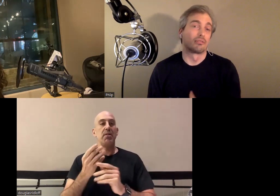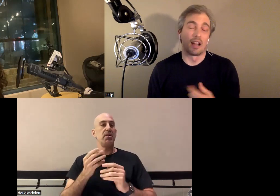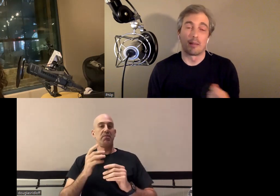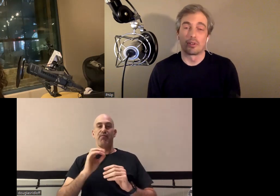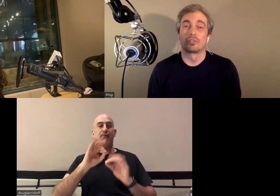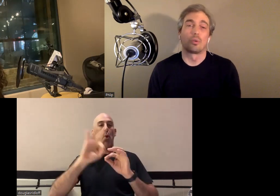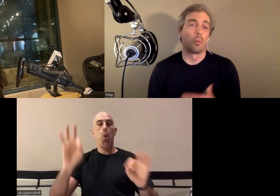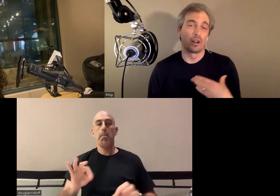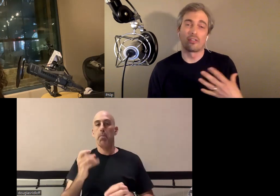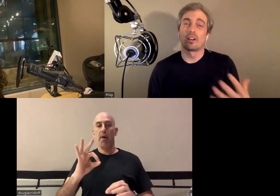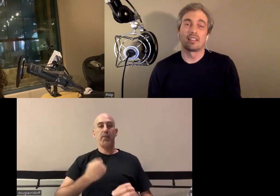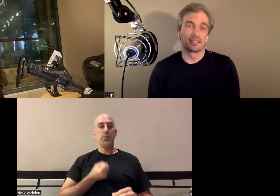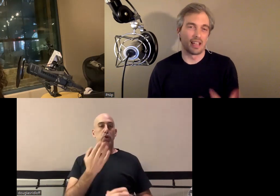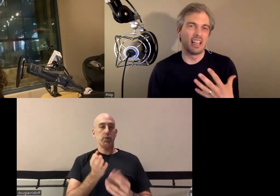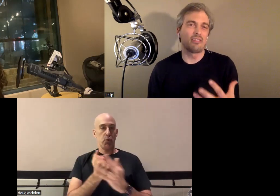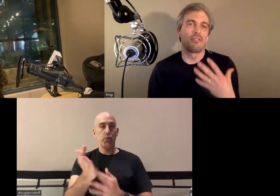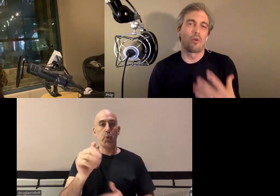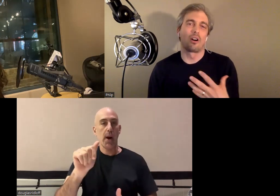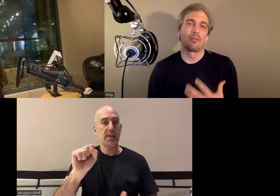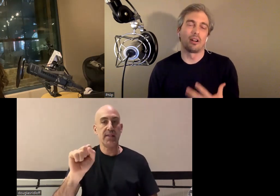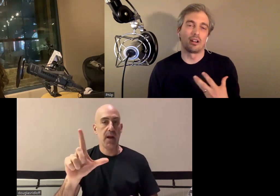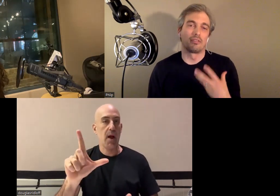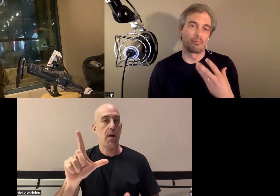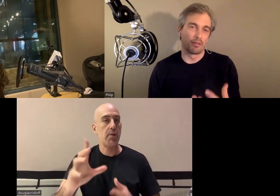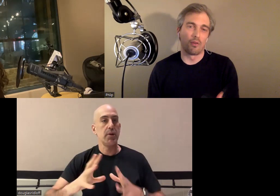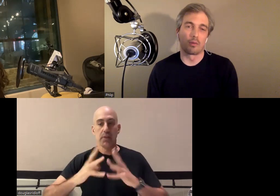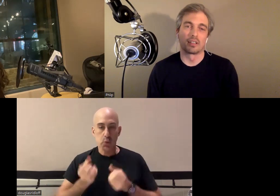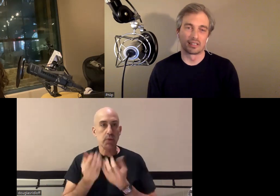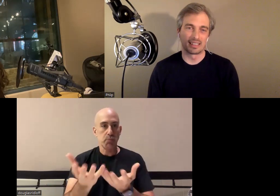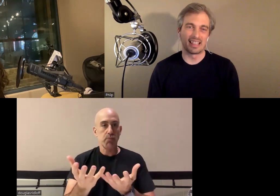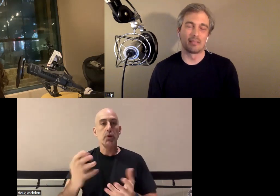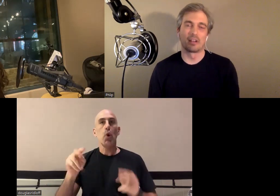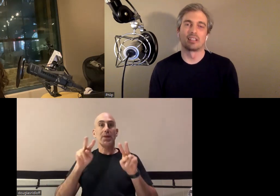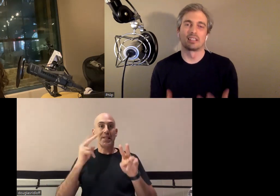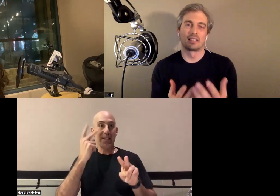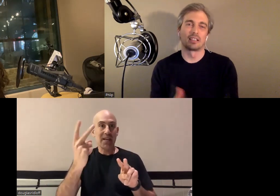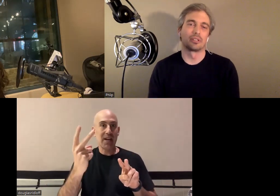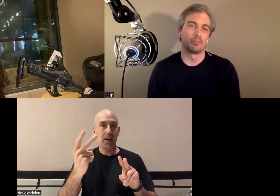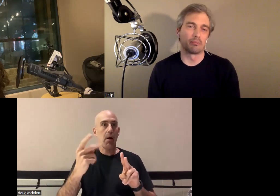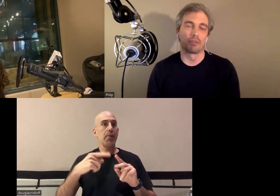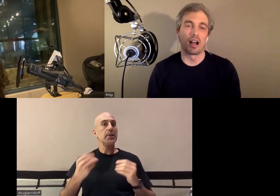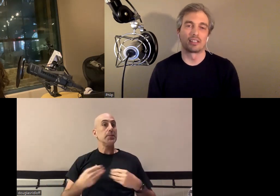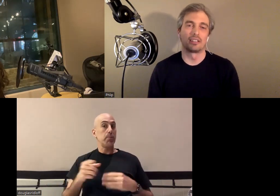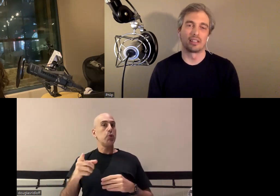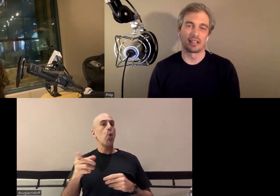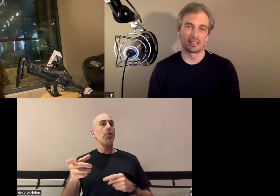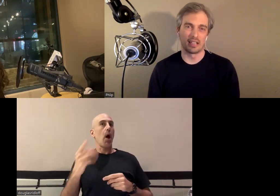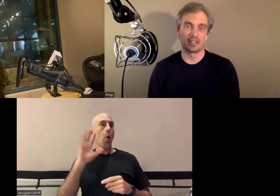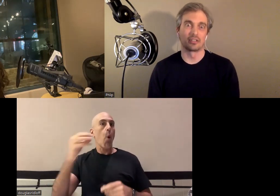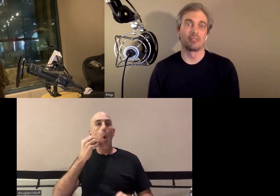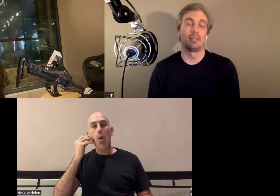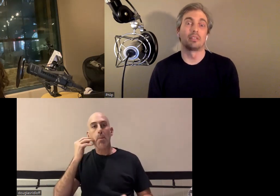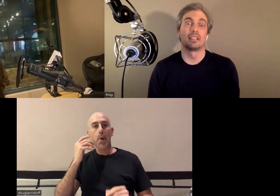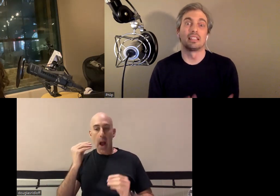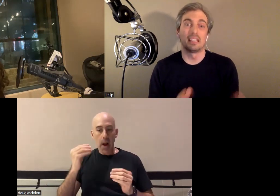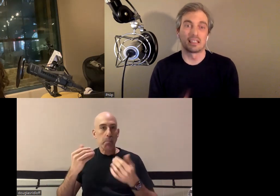musicians, rappers, whatever it is, any form of performance in American Sign Language can be brought to that